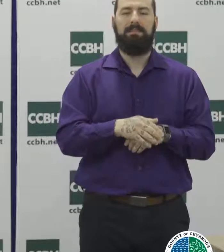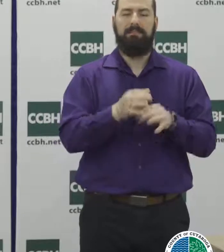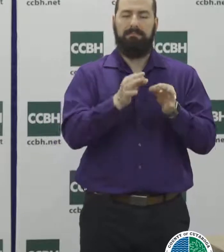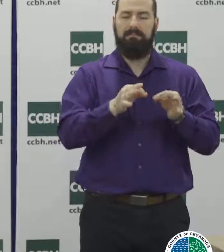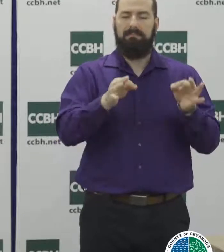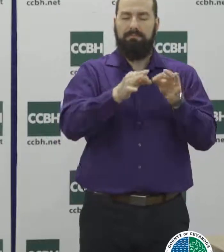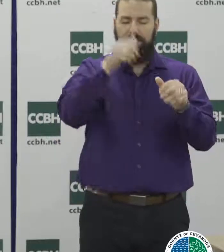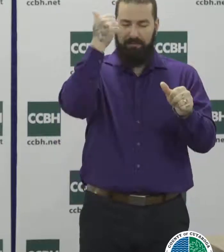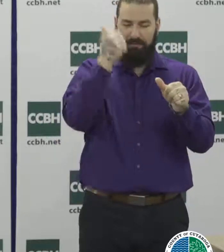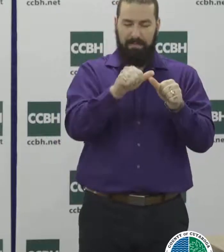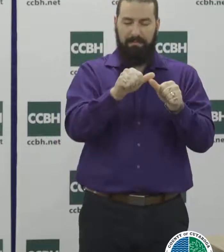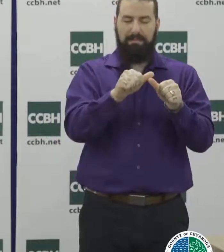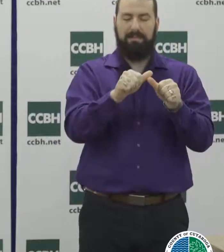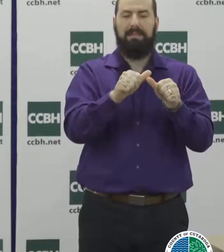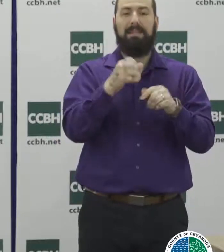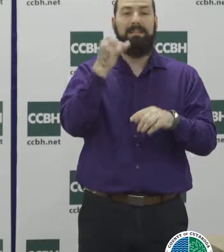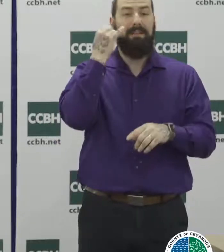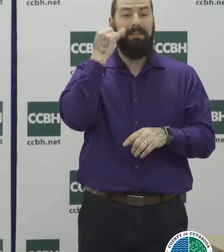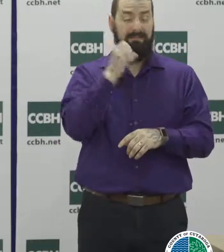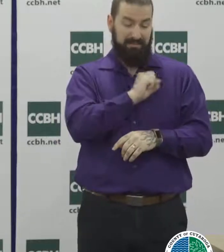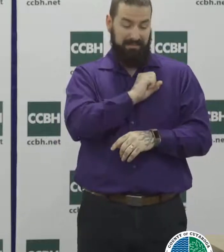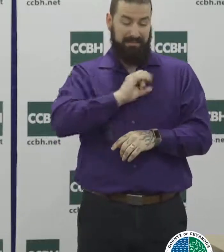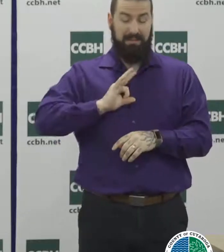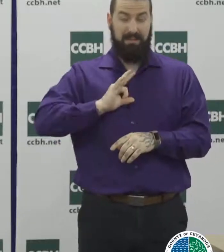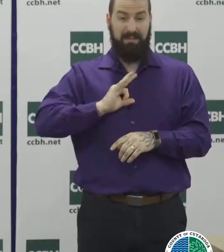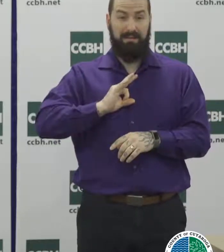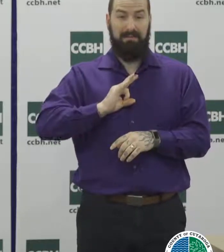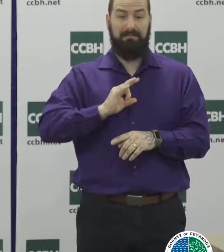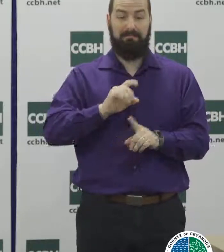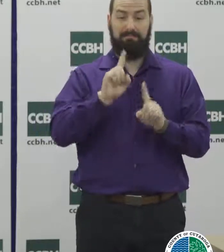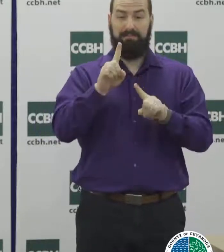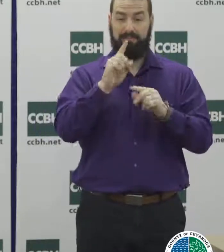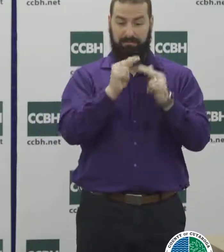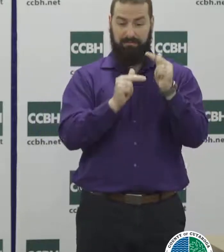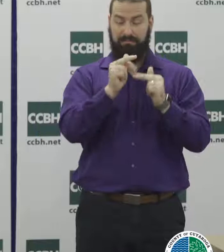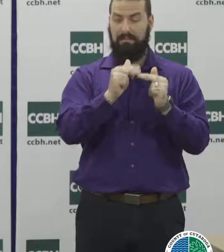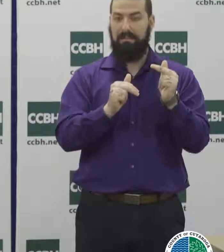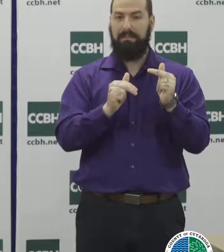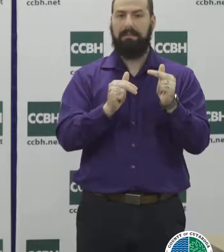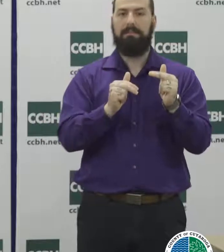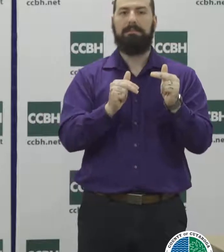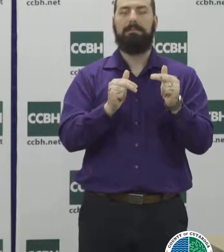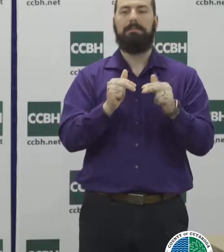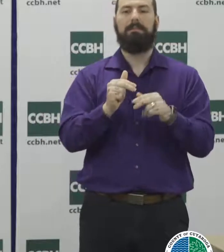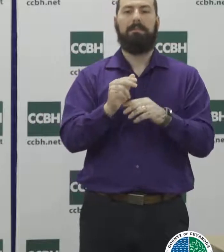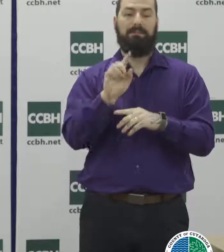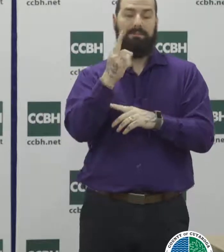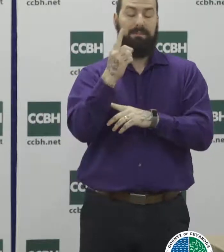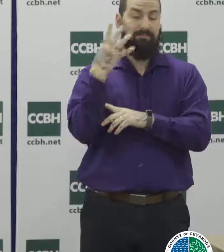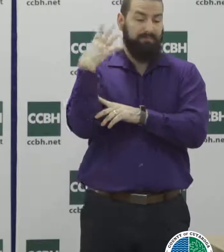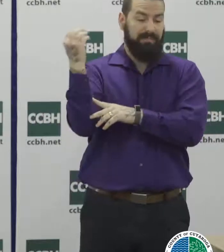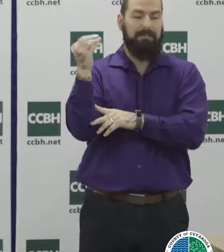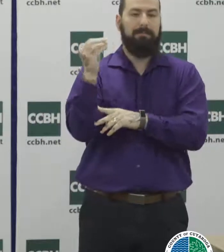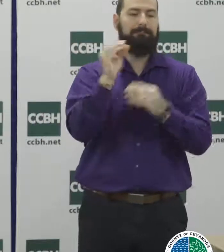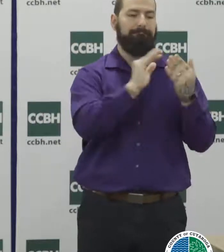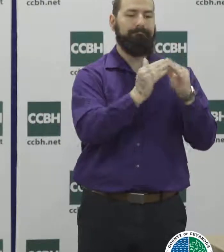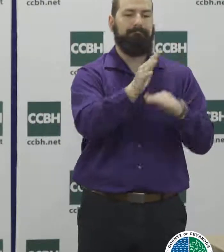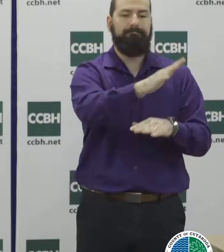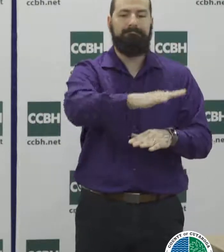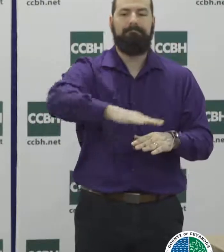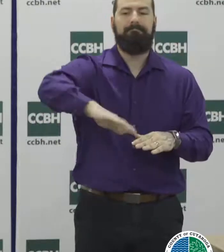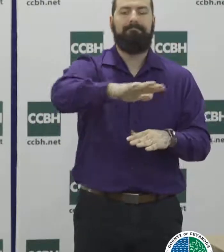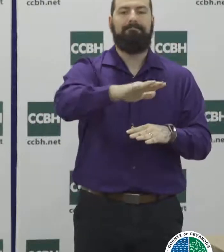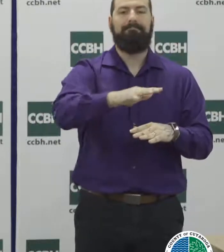transmission, if we have staff that are going into facilities, potentially having been out in the community, potentially exposing folks in